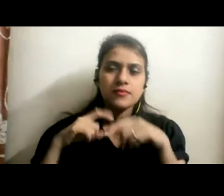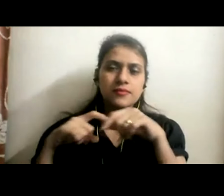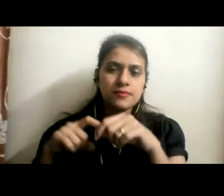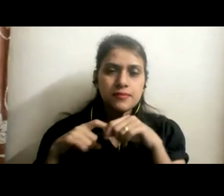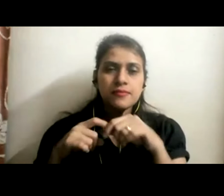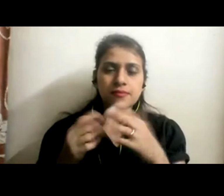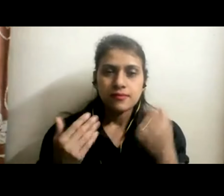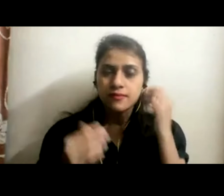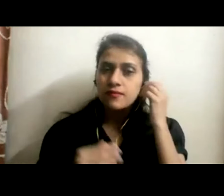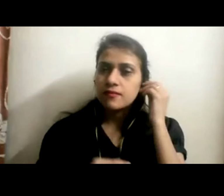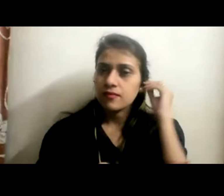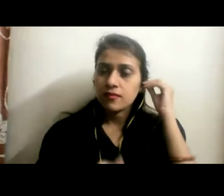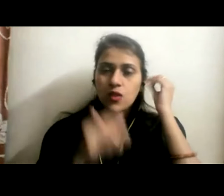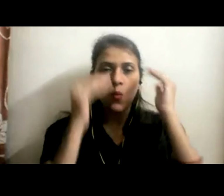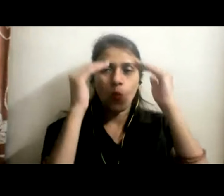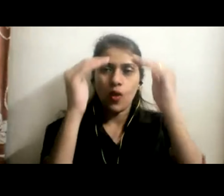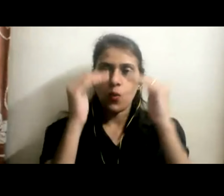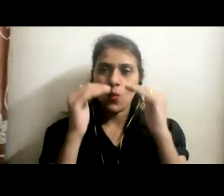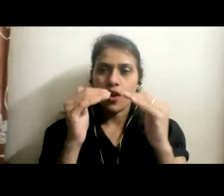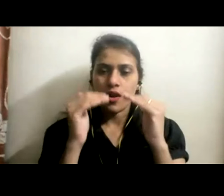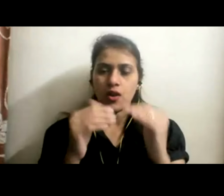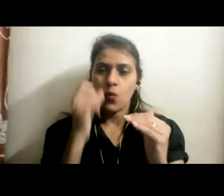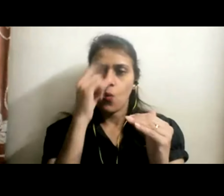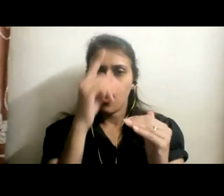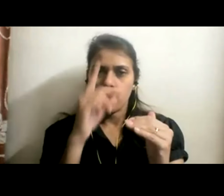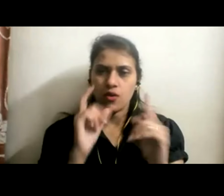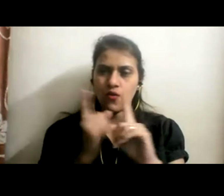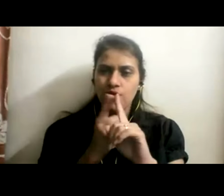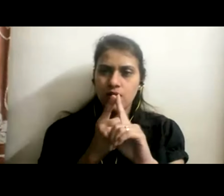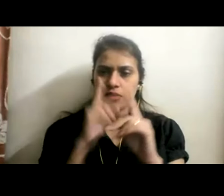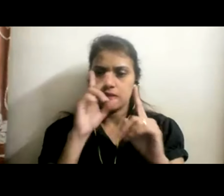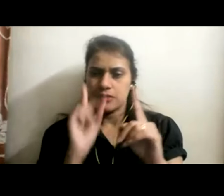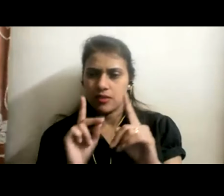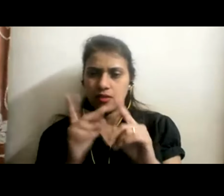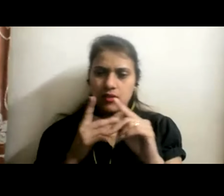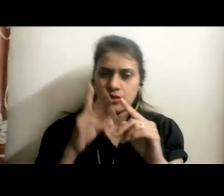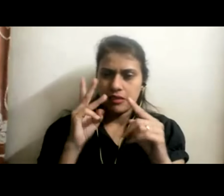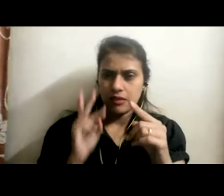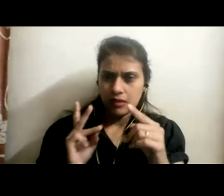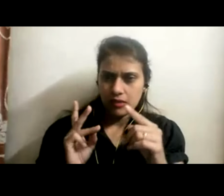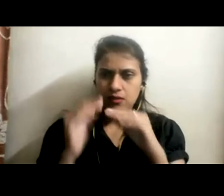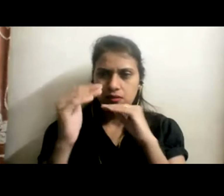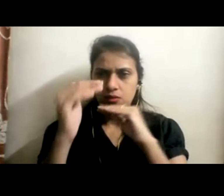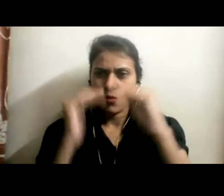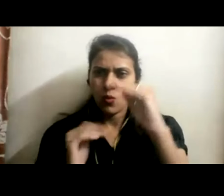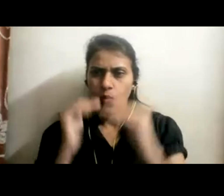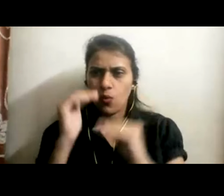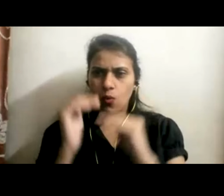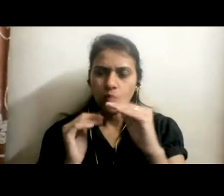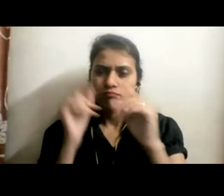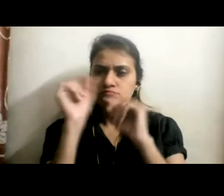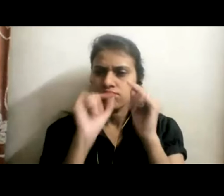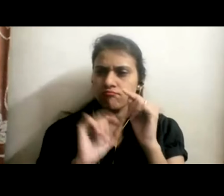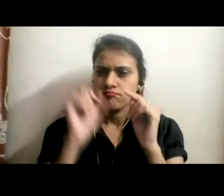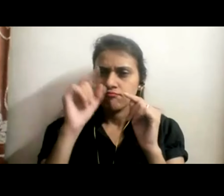in a certain sequence, the way I want them to answer. I will take care that if there is any information that I don't want